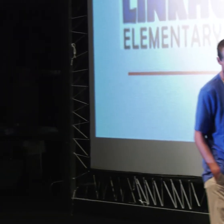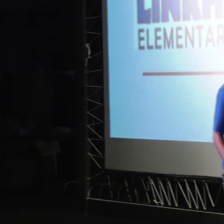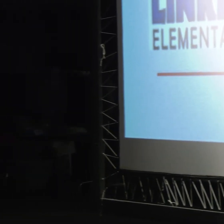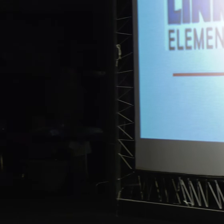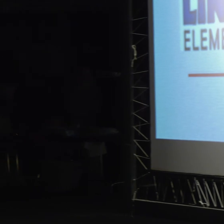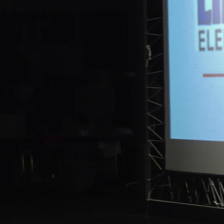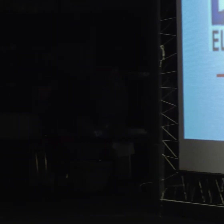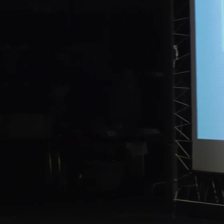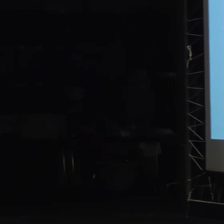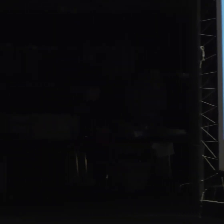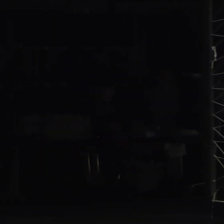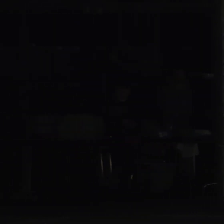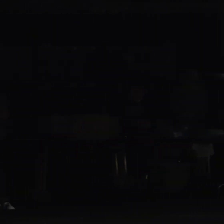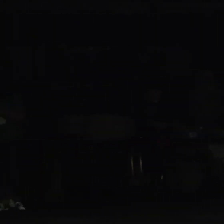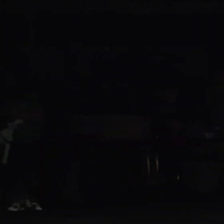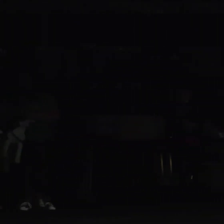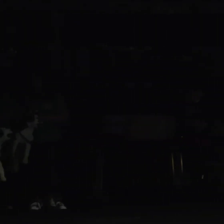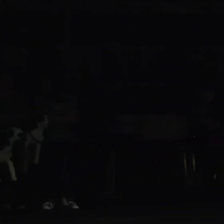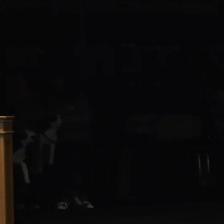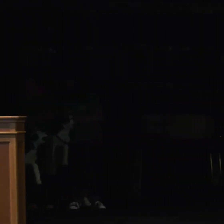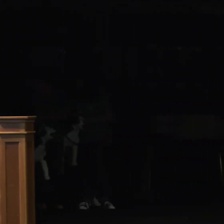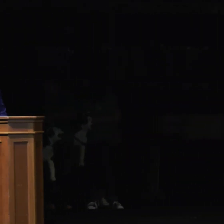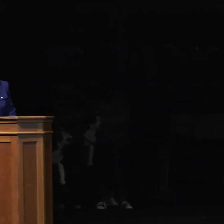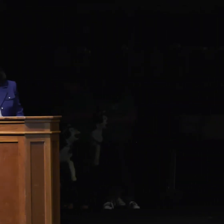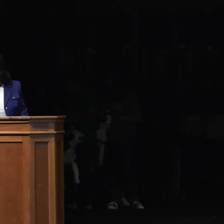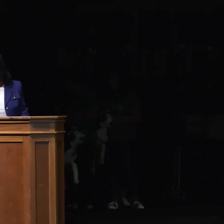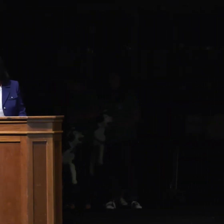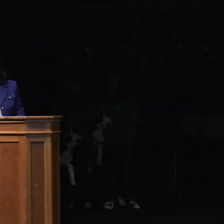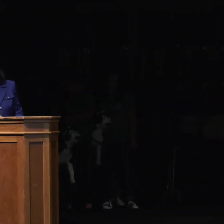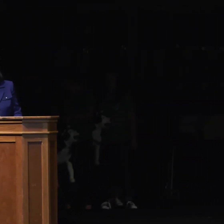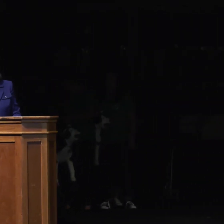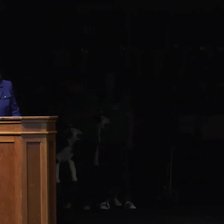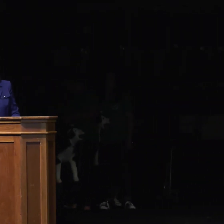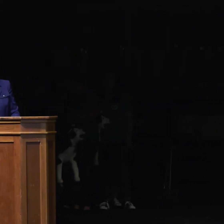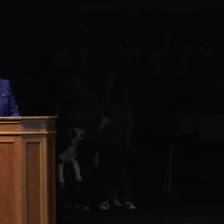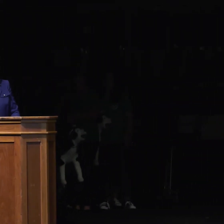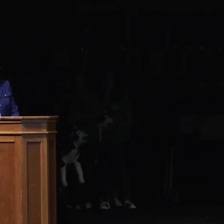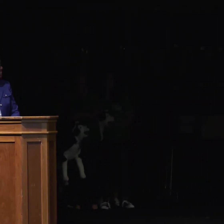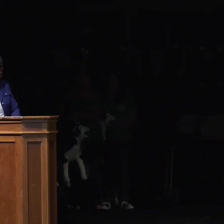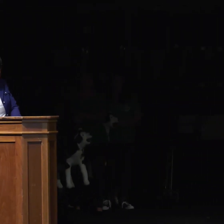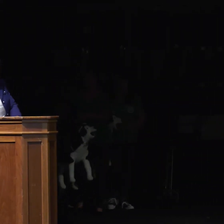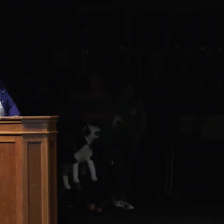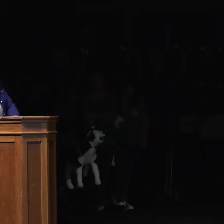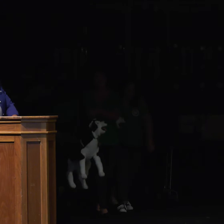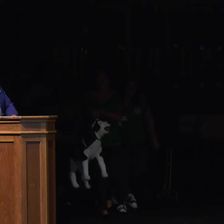And not to be undone, we have Miss Sherry Steele in Bedford Hills.